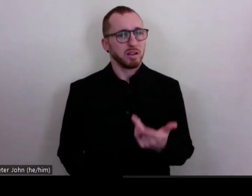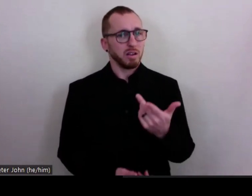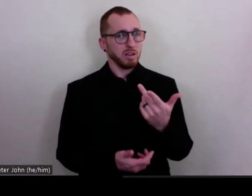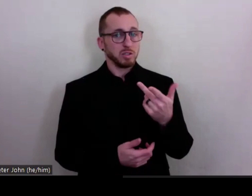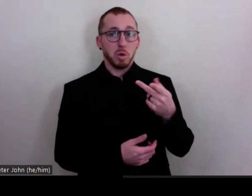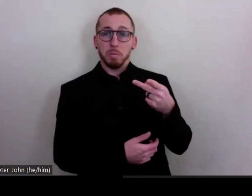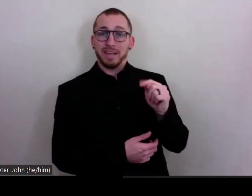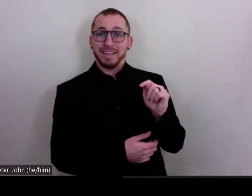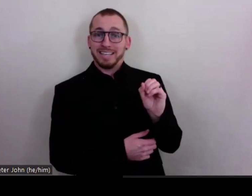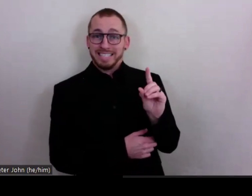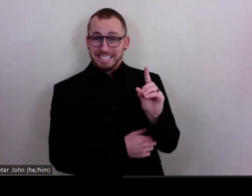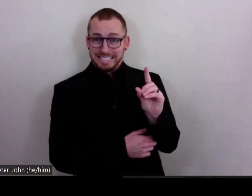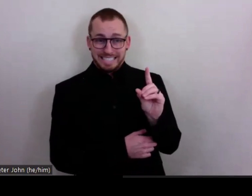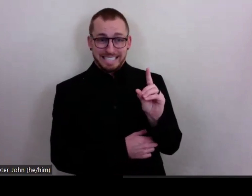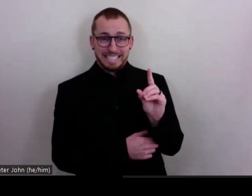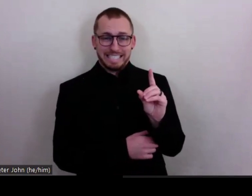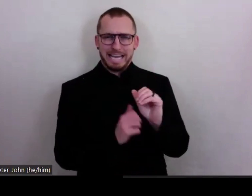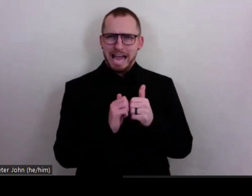among our